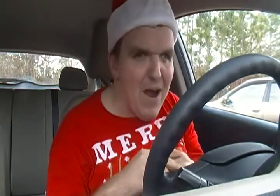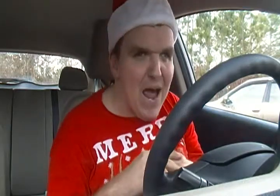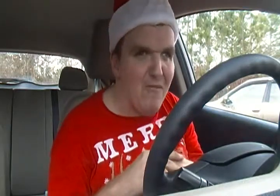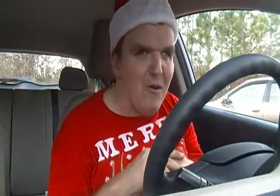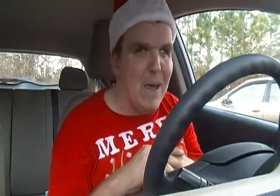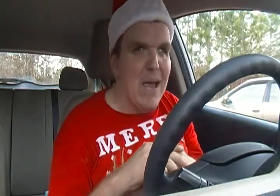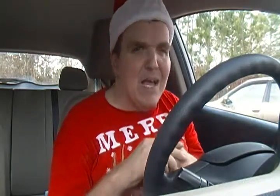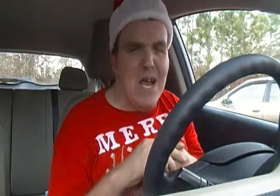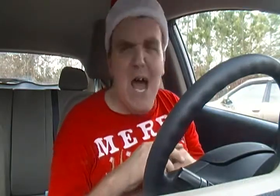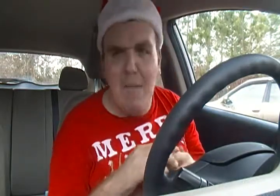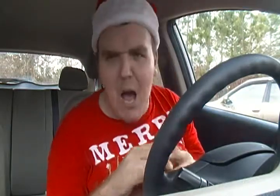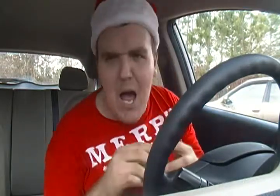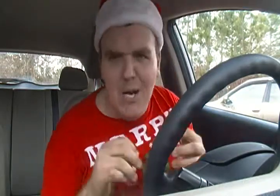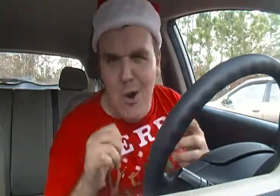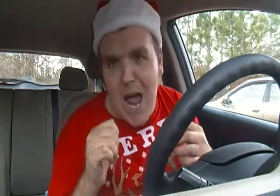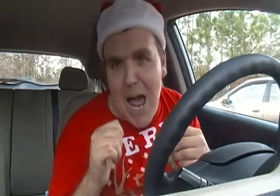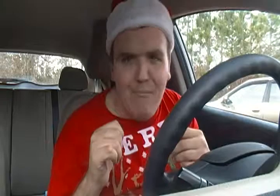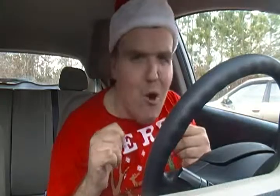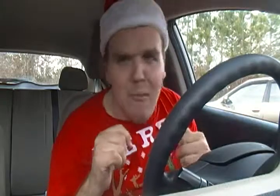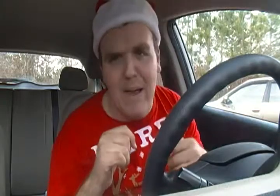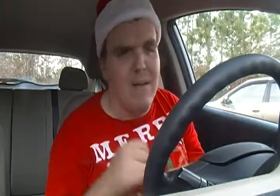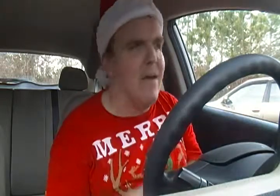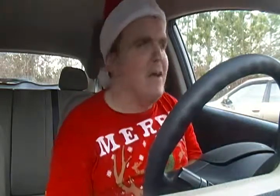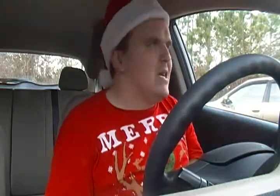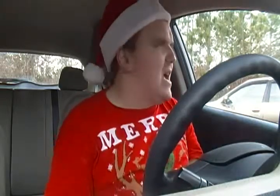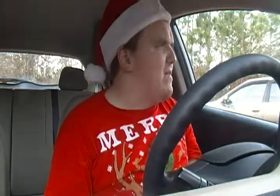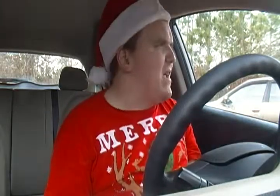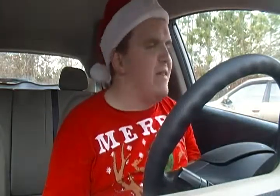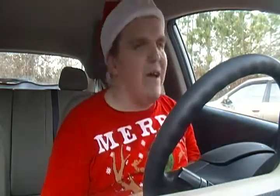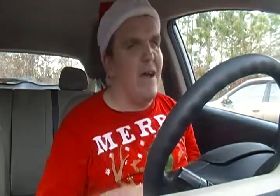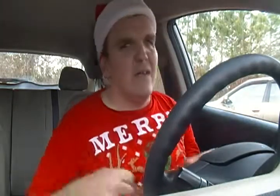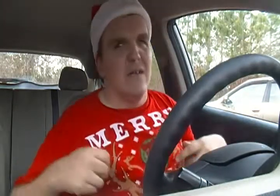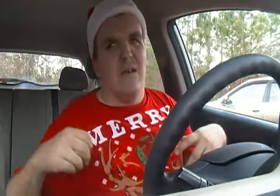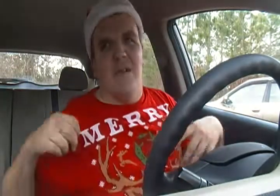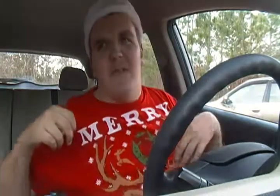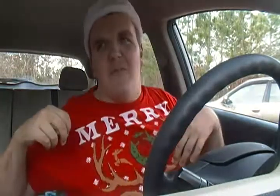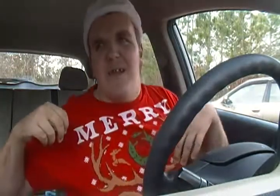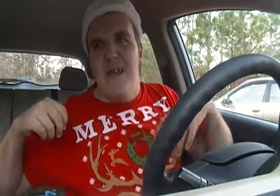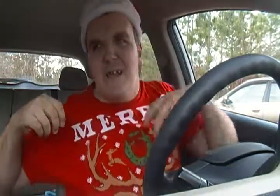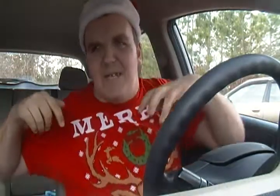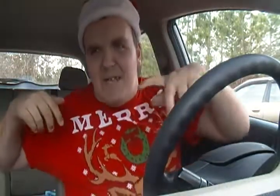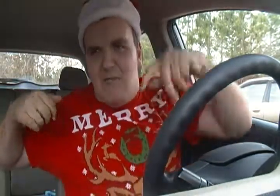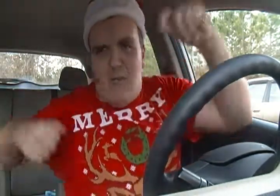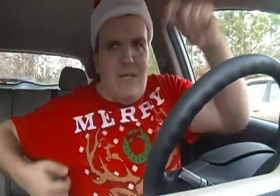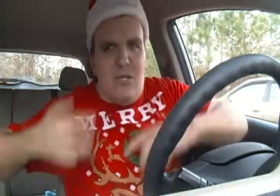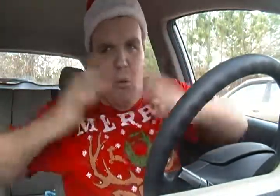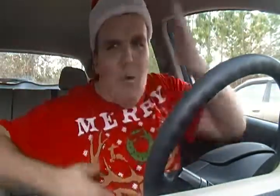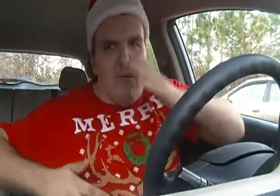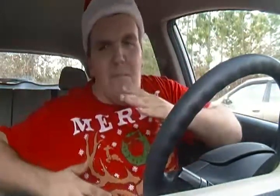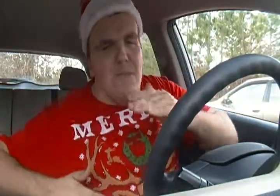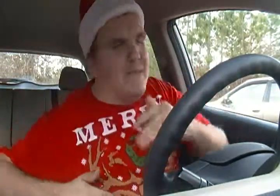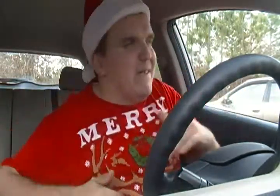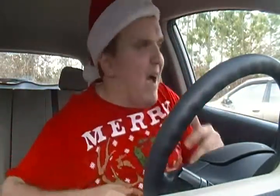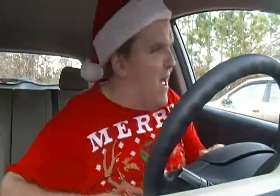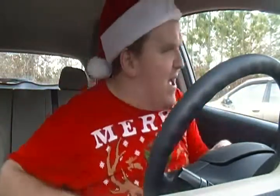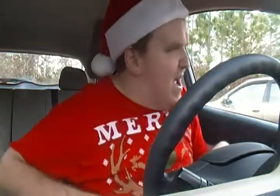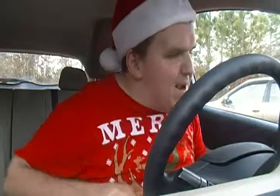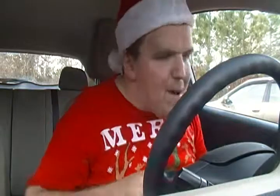cry for me come on cry for me and then he's like and what he does is he runs toward scott he